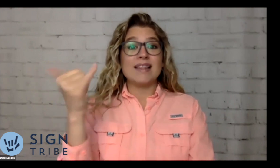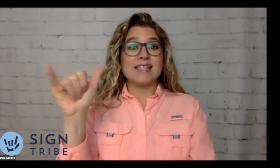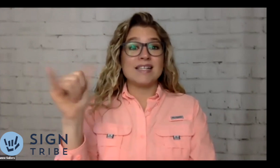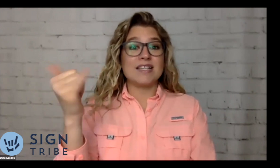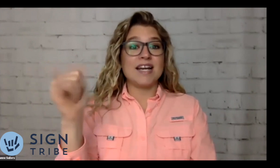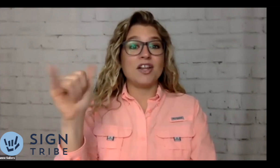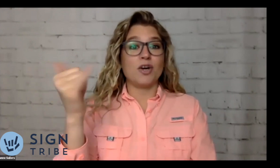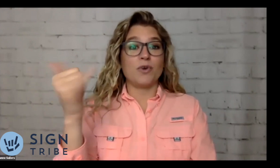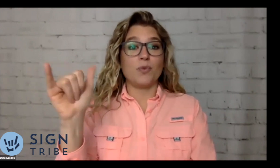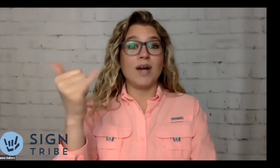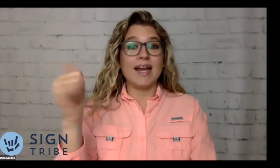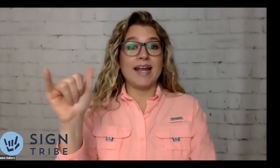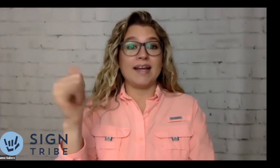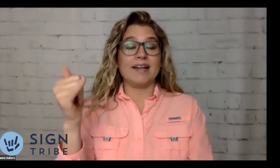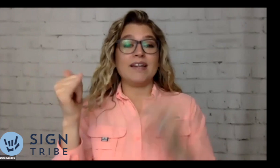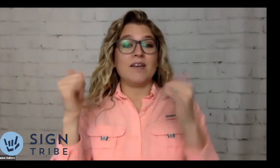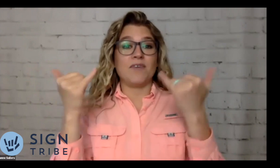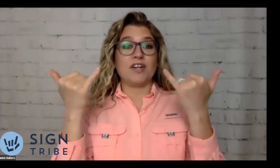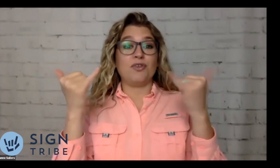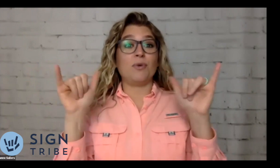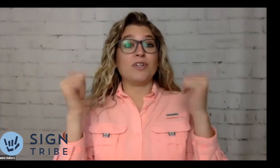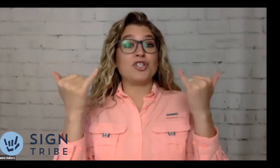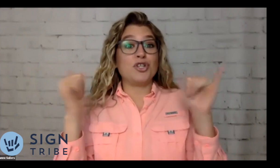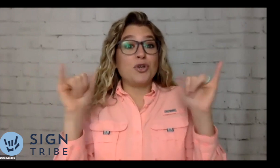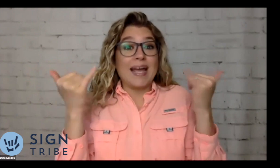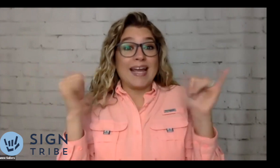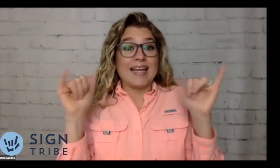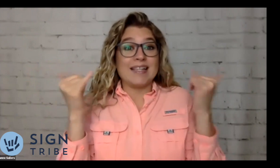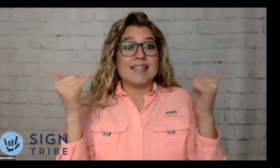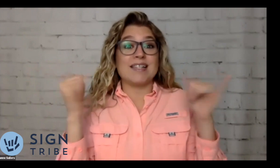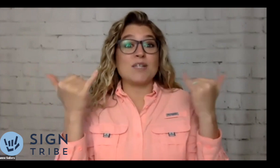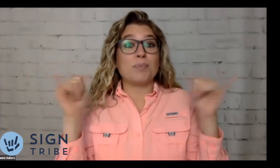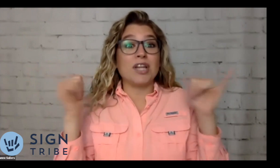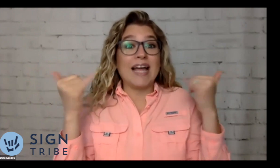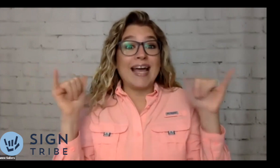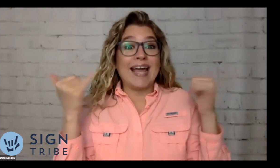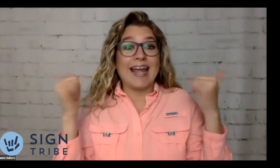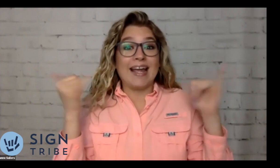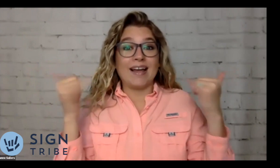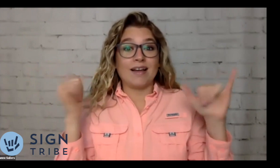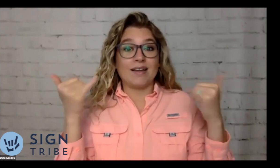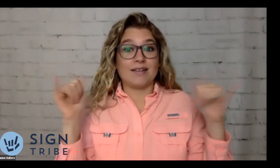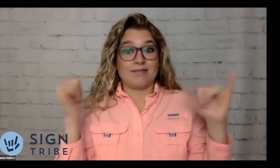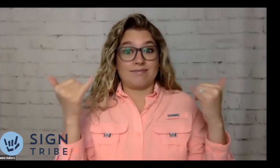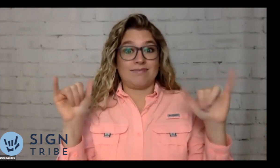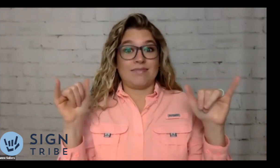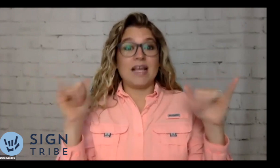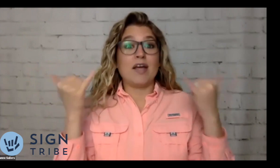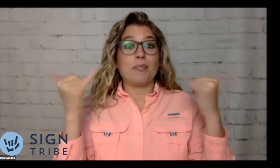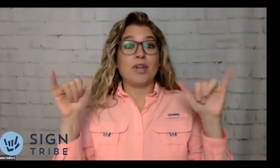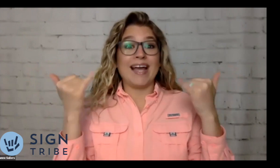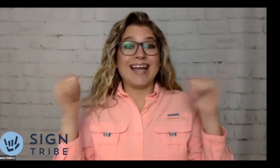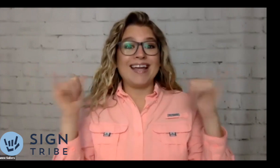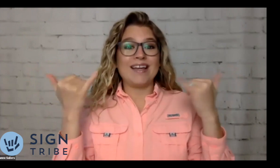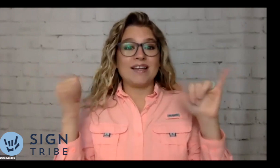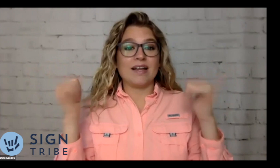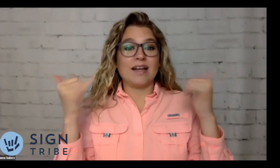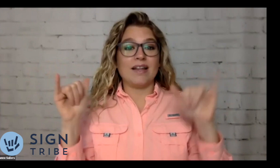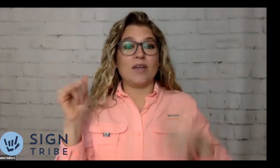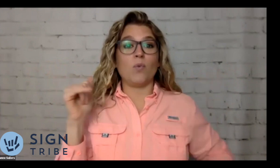is yellow with one hand. If I do it with two hands, this is play. Play, and then one